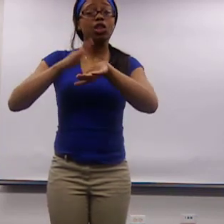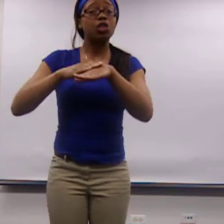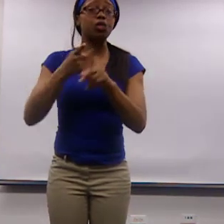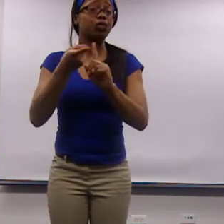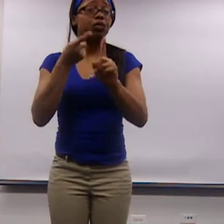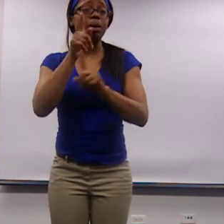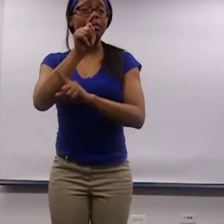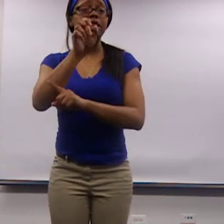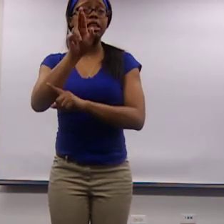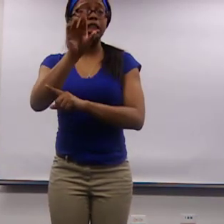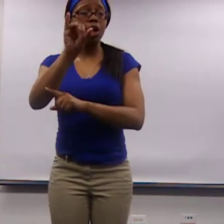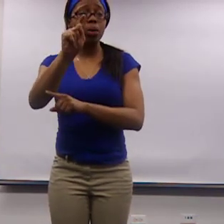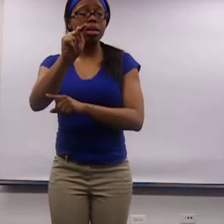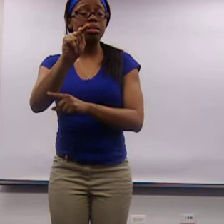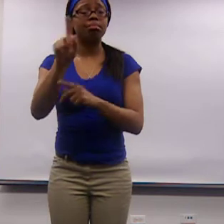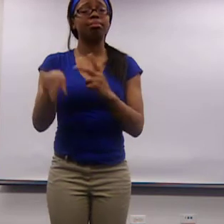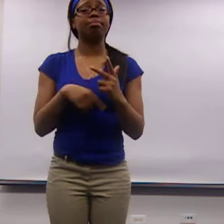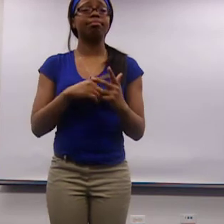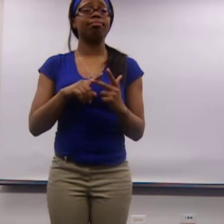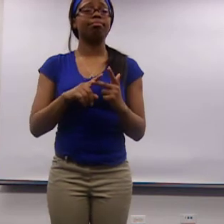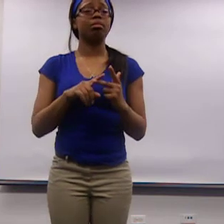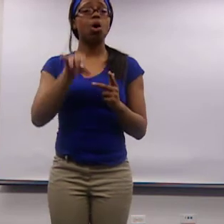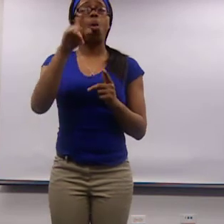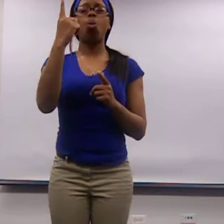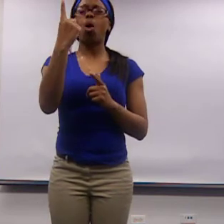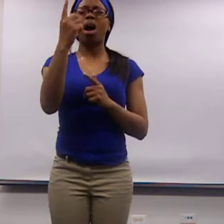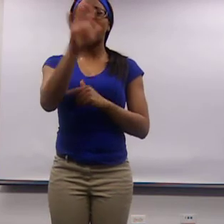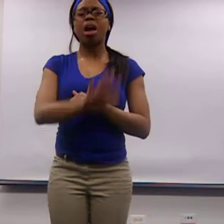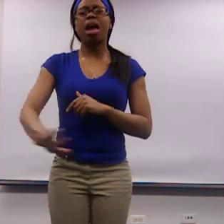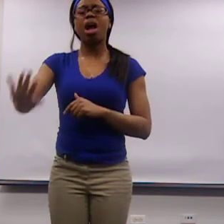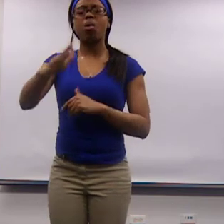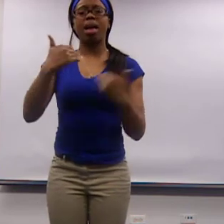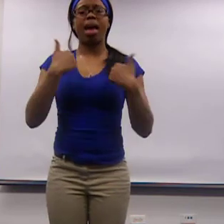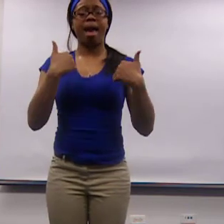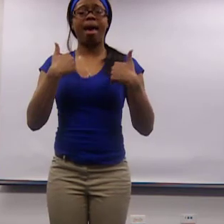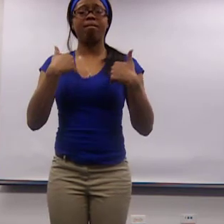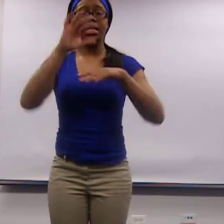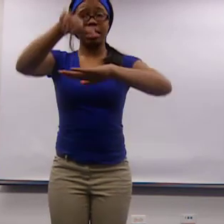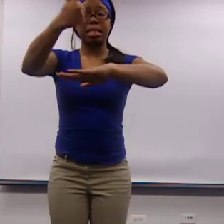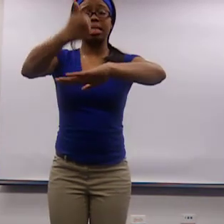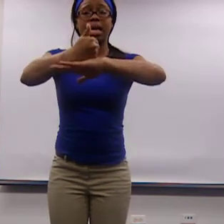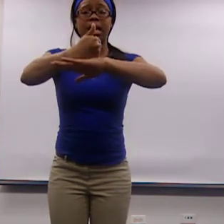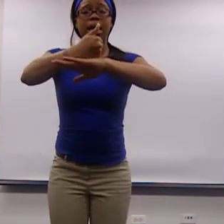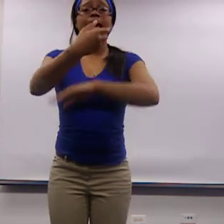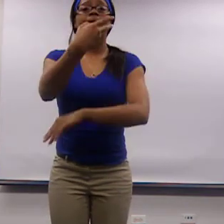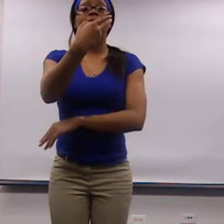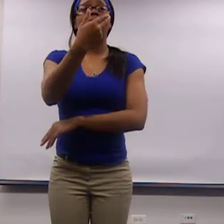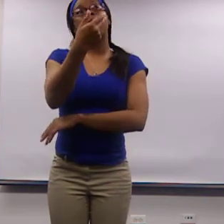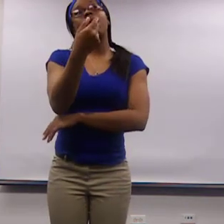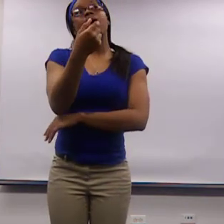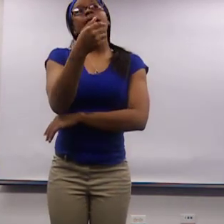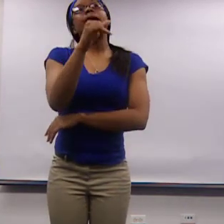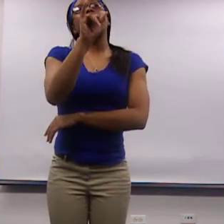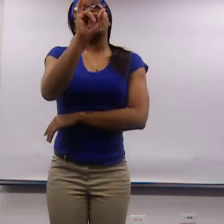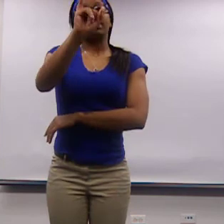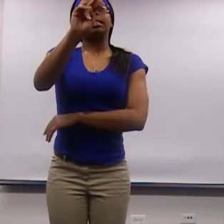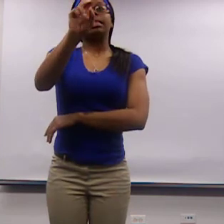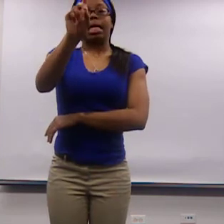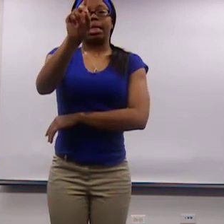One area where the system is already in place is Hamilton, Indiana. They can track callers all over the